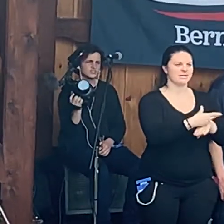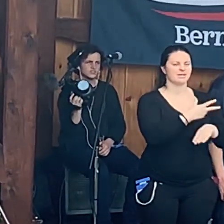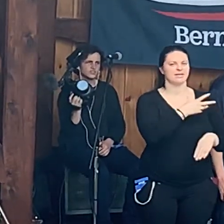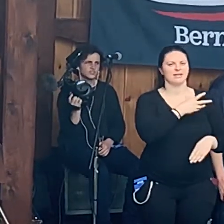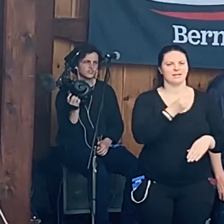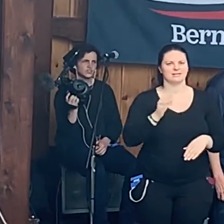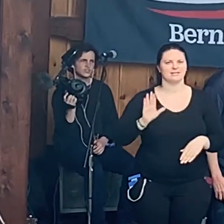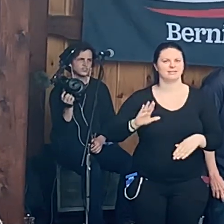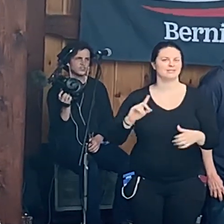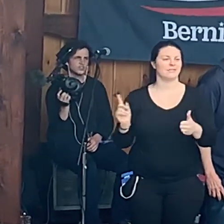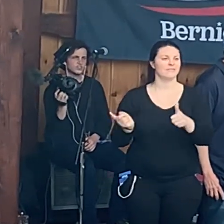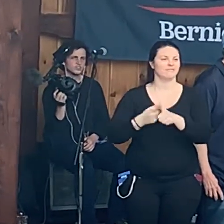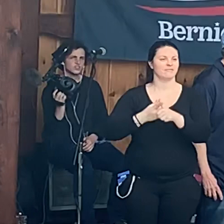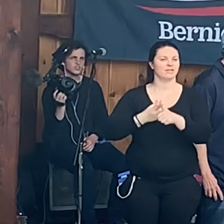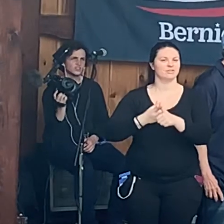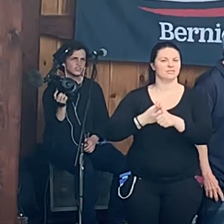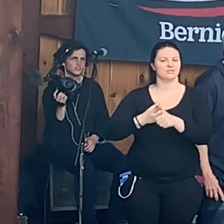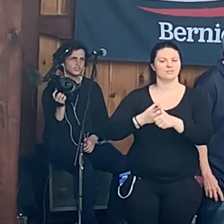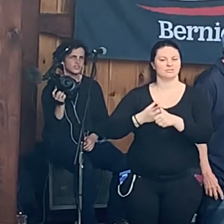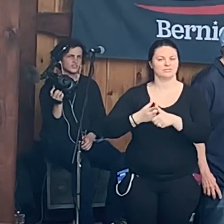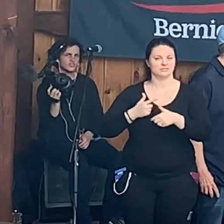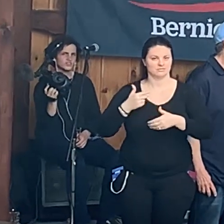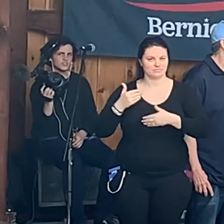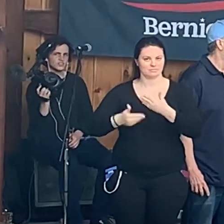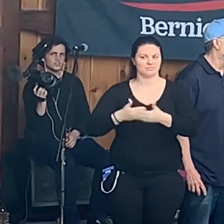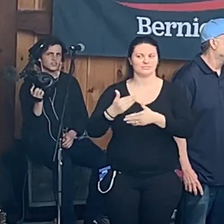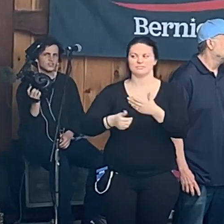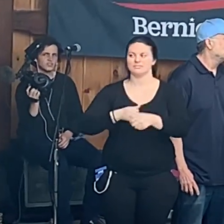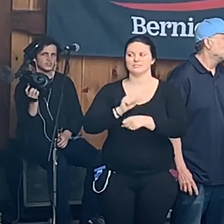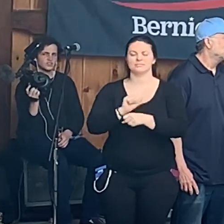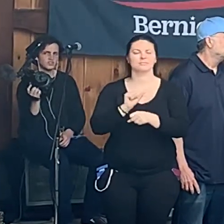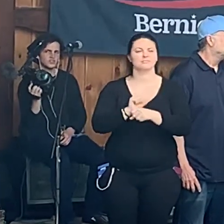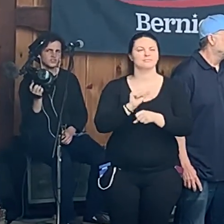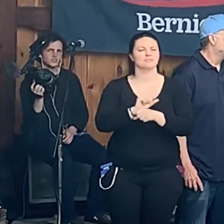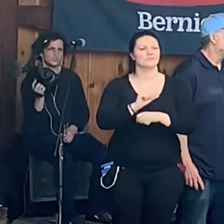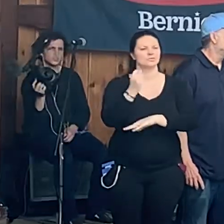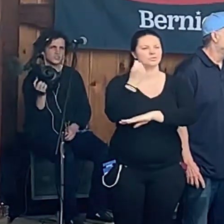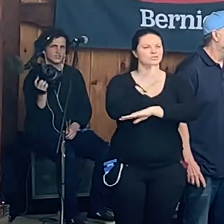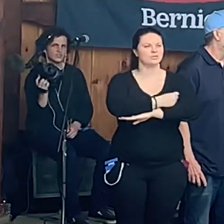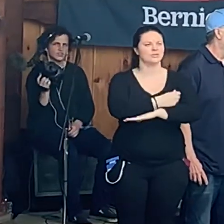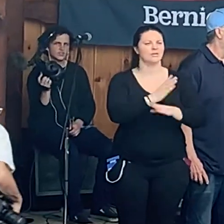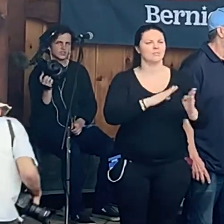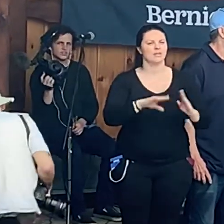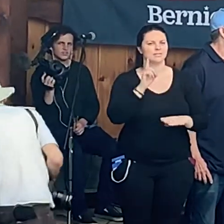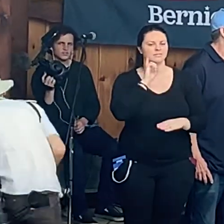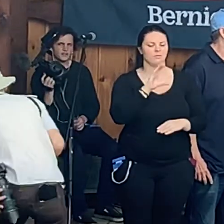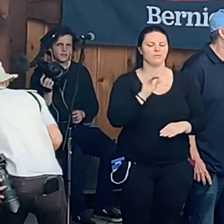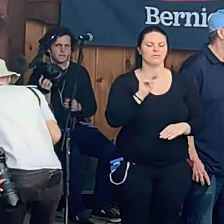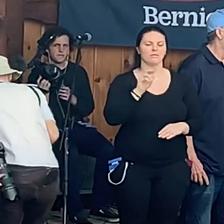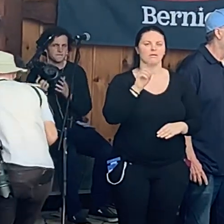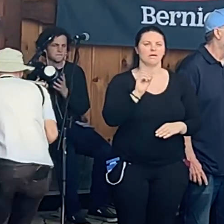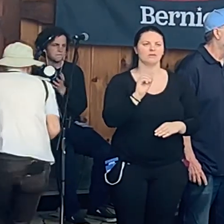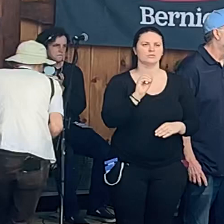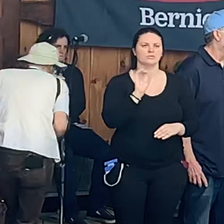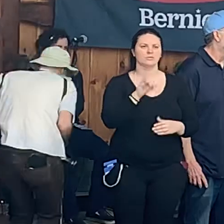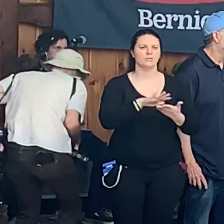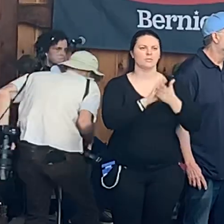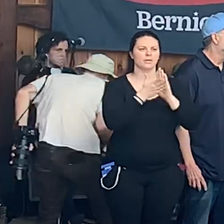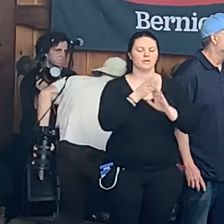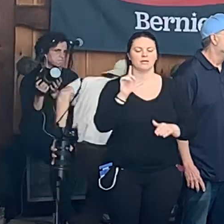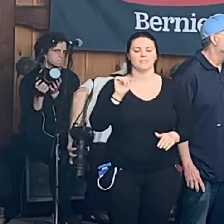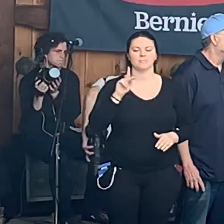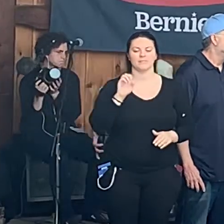act was to shut down plans for expensive condominiums that would have privatized Lake Champlain,